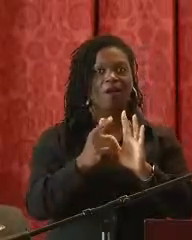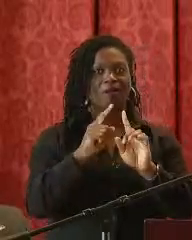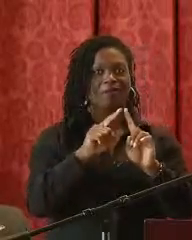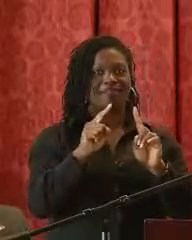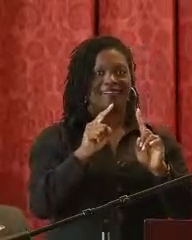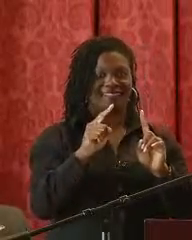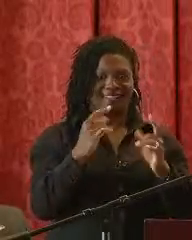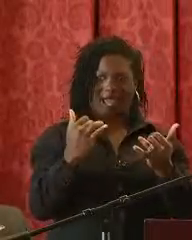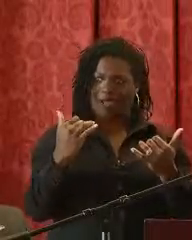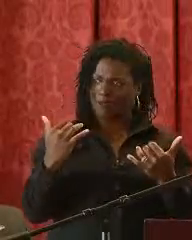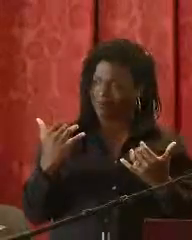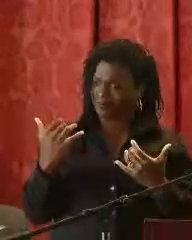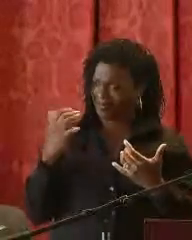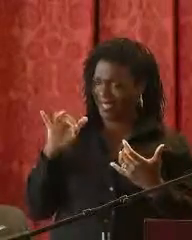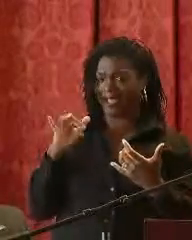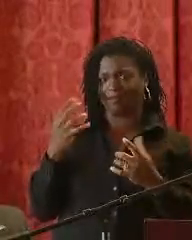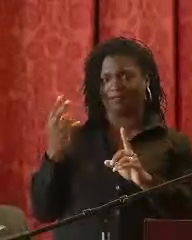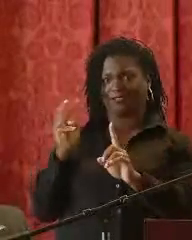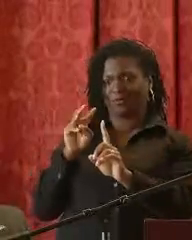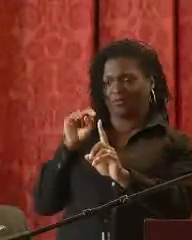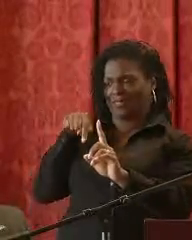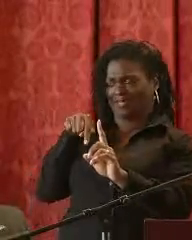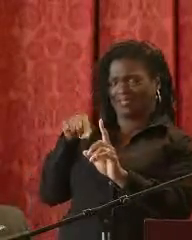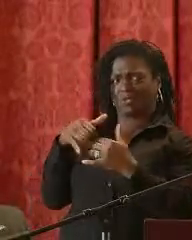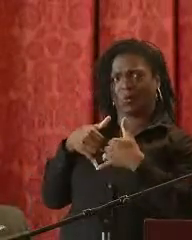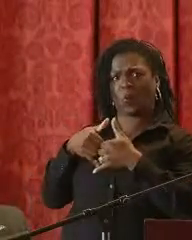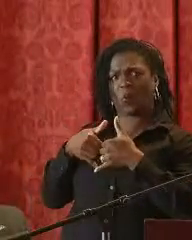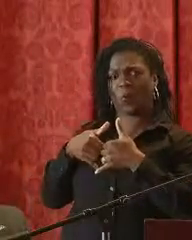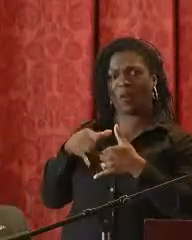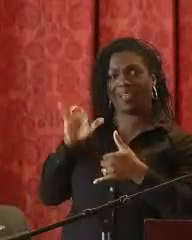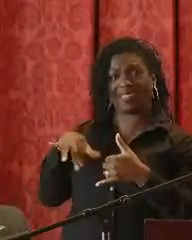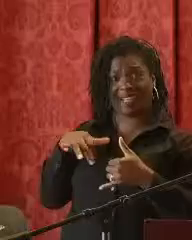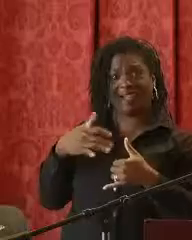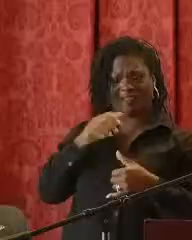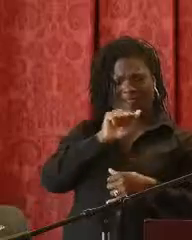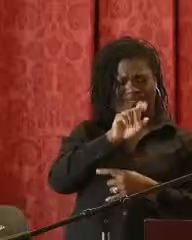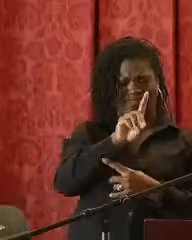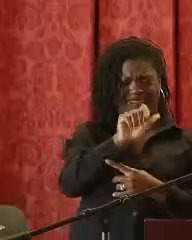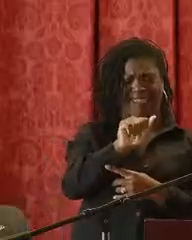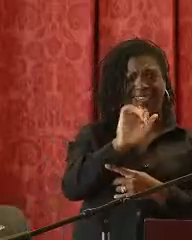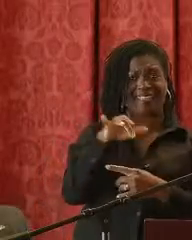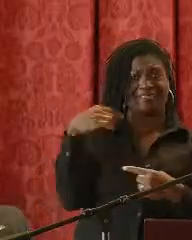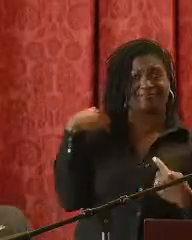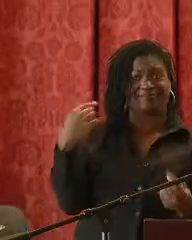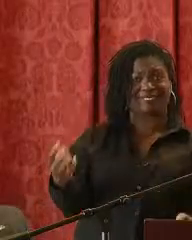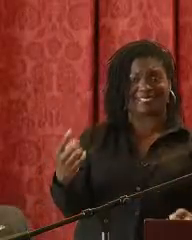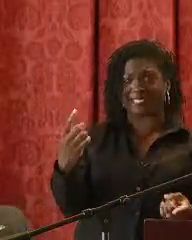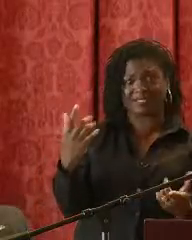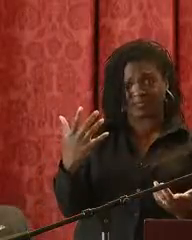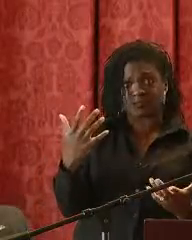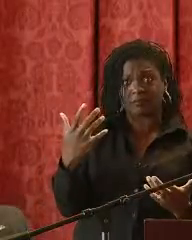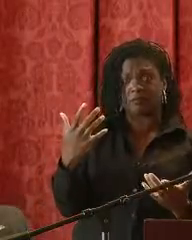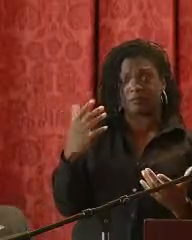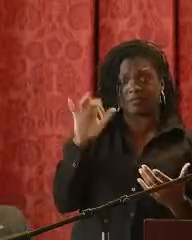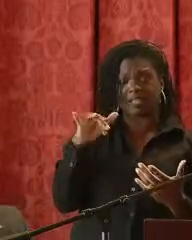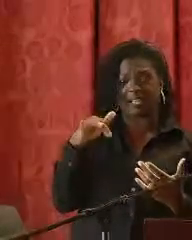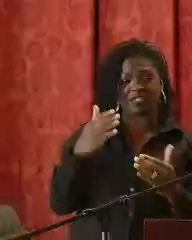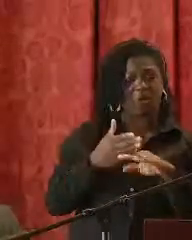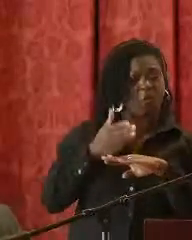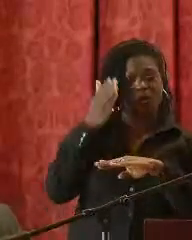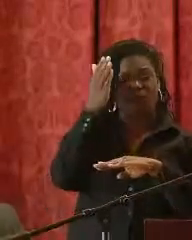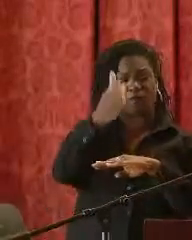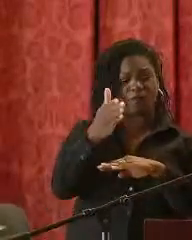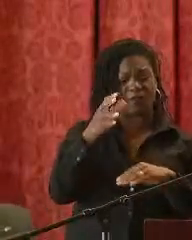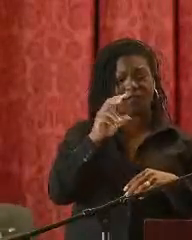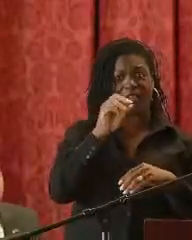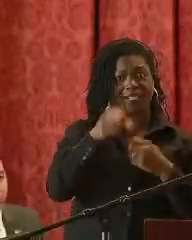drive, because the ADA is 30 years old and there's a lot of things that need to be changed and updated. You like